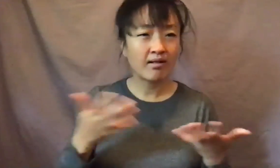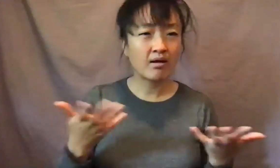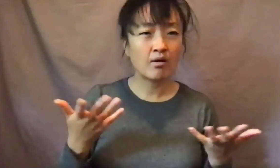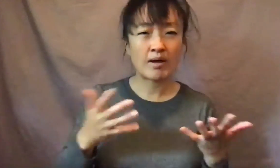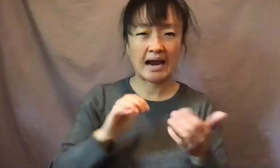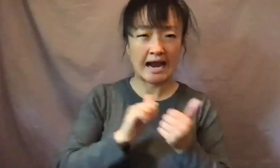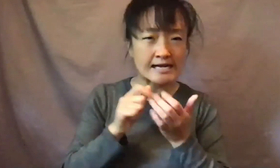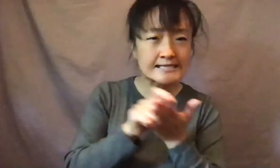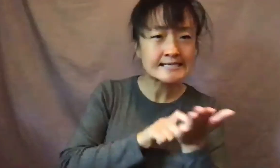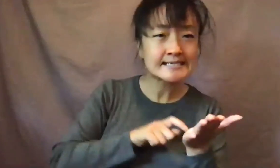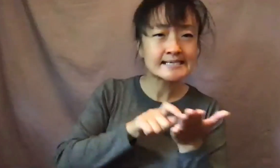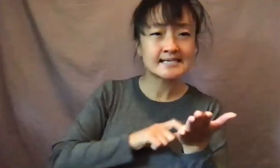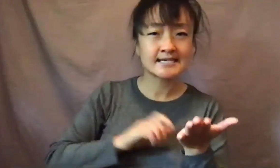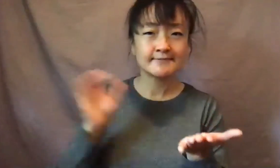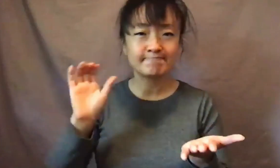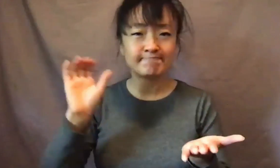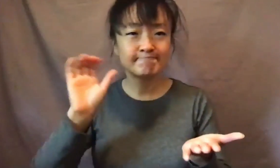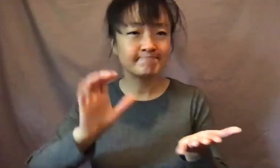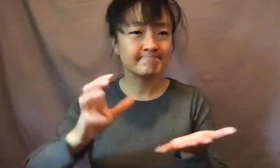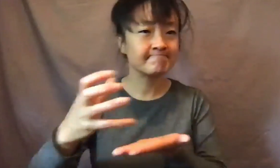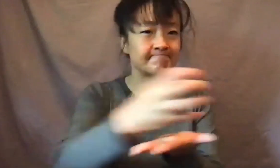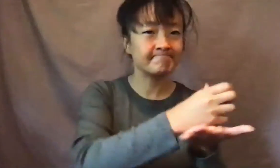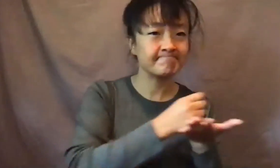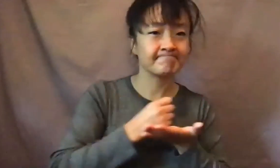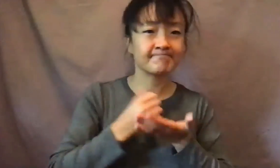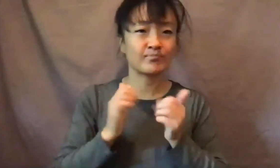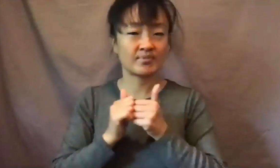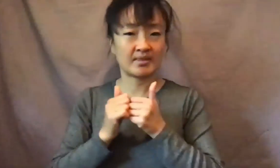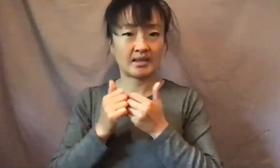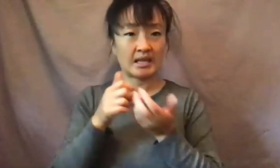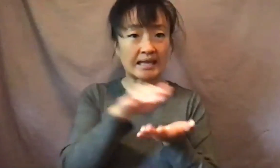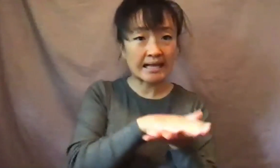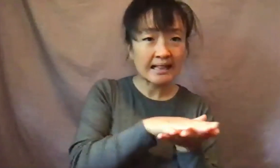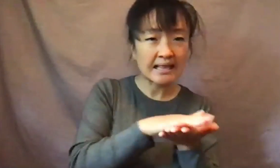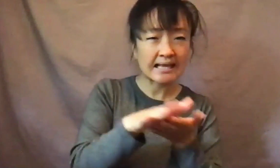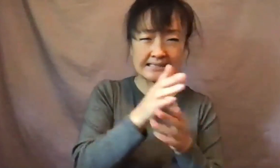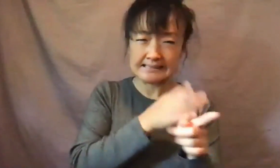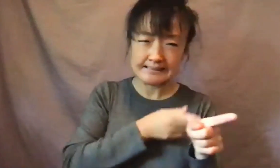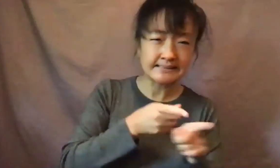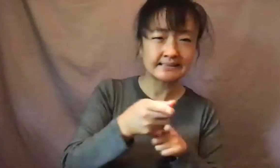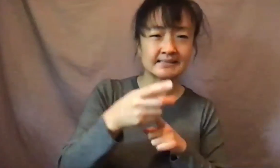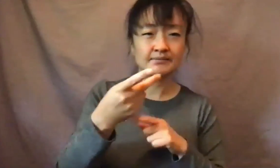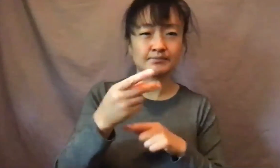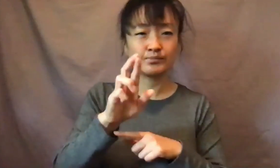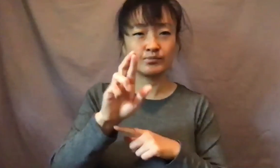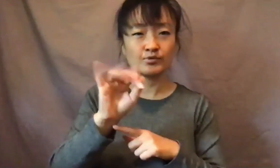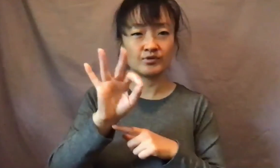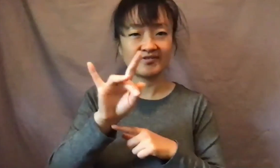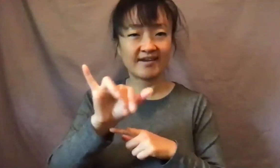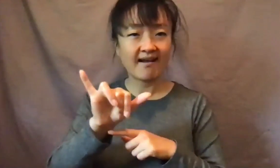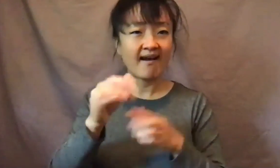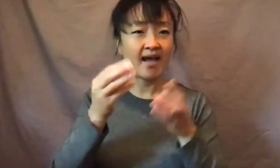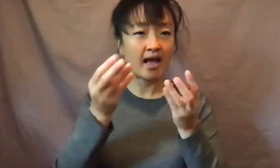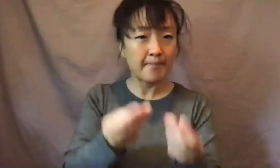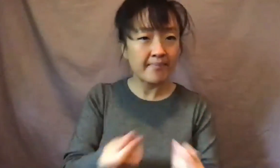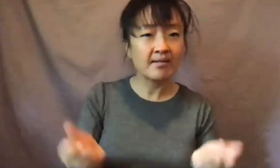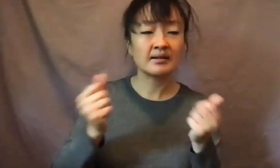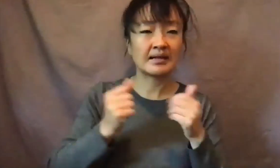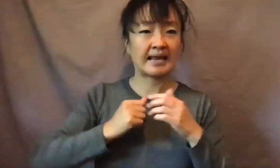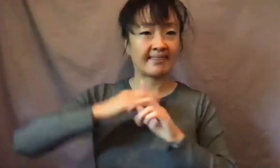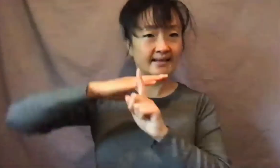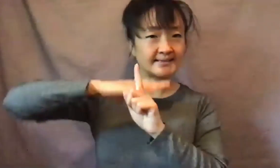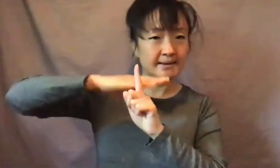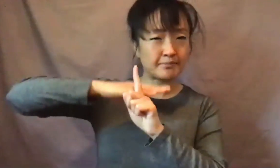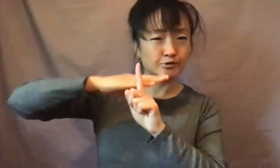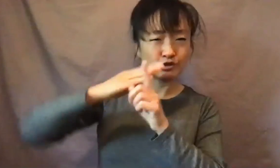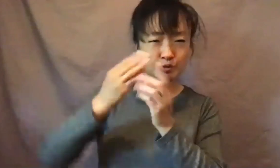and attain it? How do you then not only clean and purify it, but then melt it? And at what temperatures are you melting it